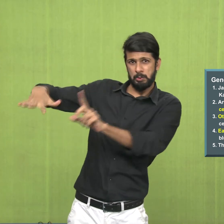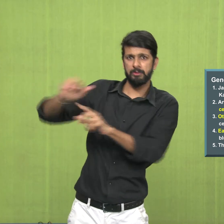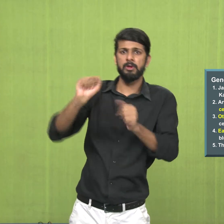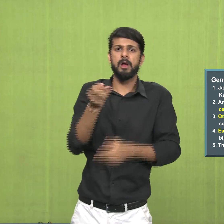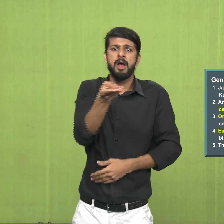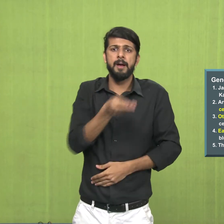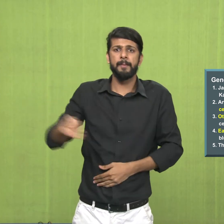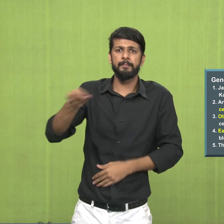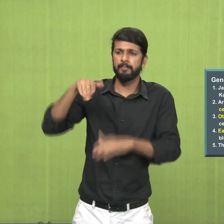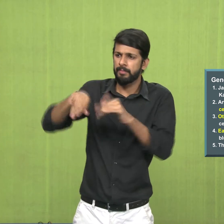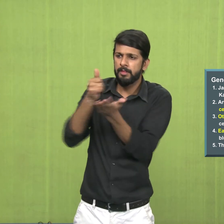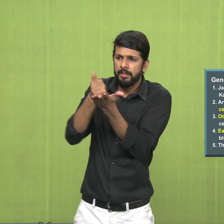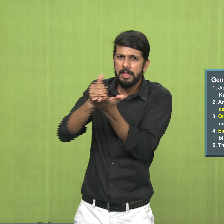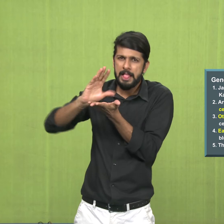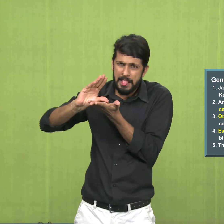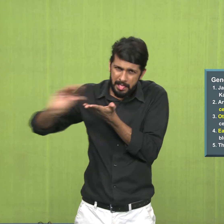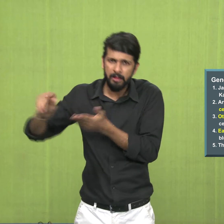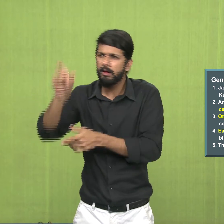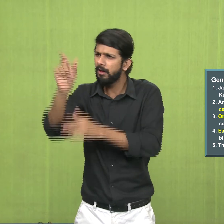Both these places in Bengal,